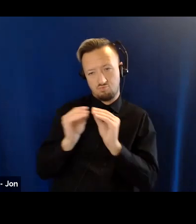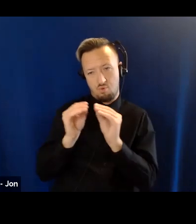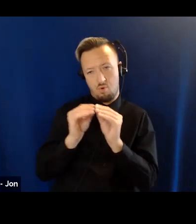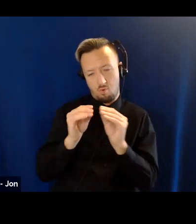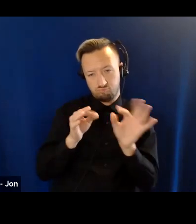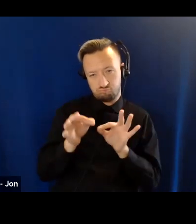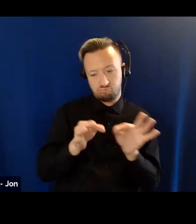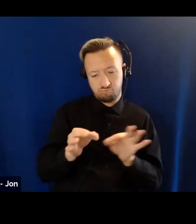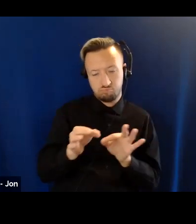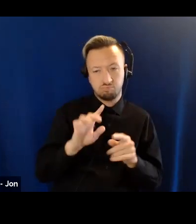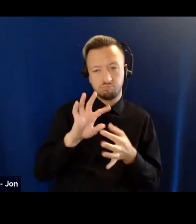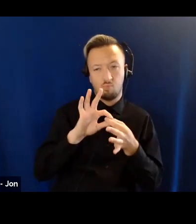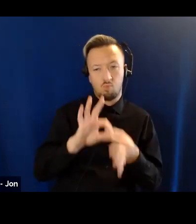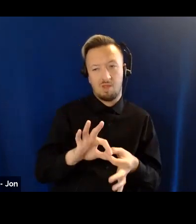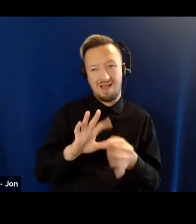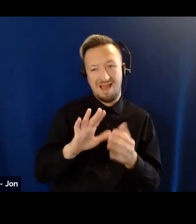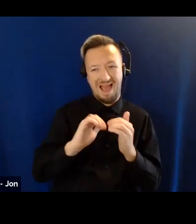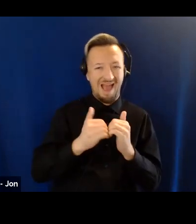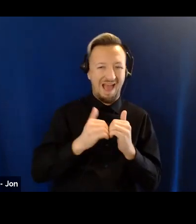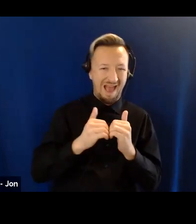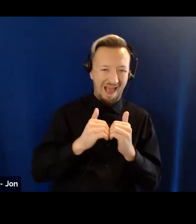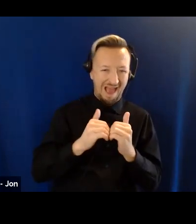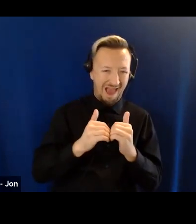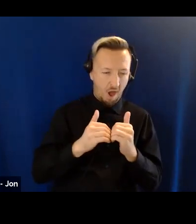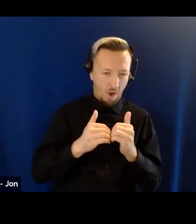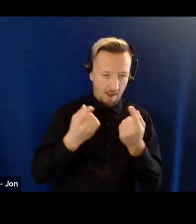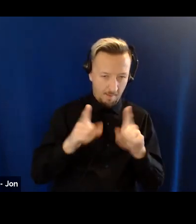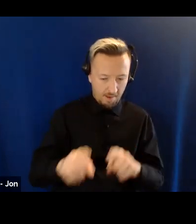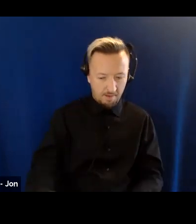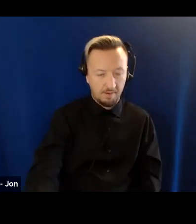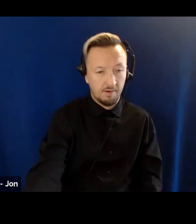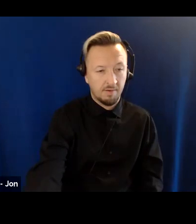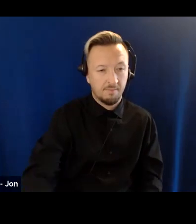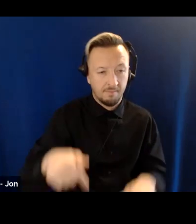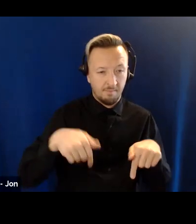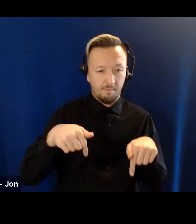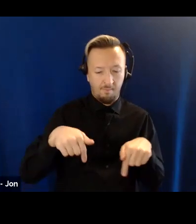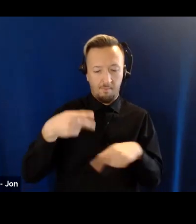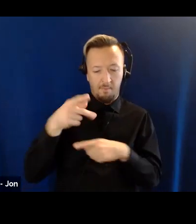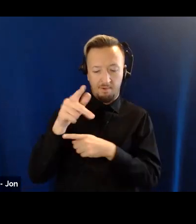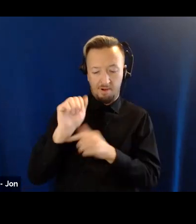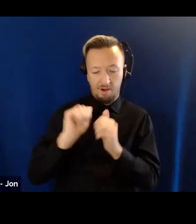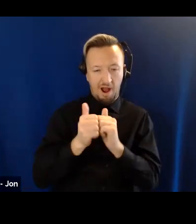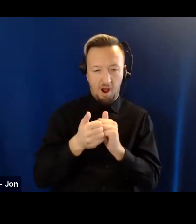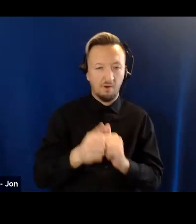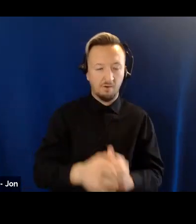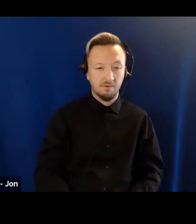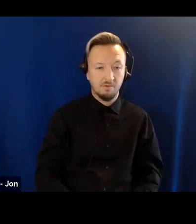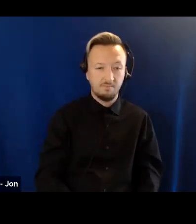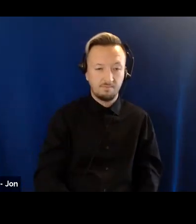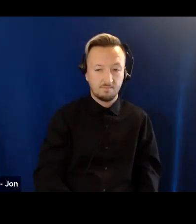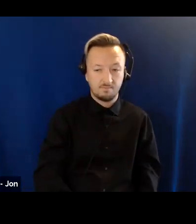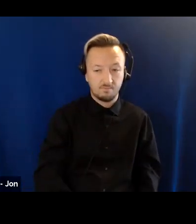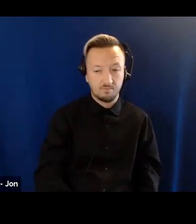the how it was done here in Williamsport, Pennsylvania, in our surrounding